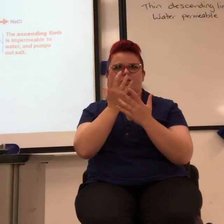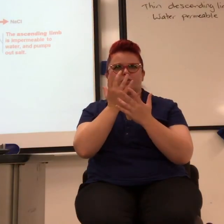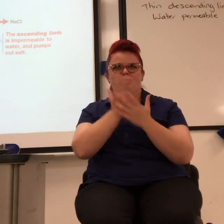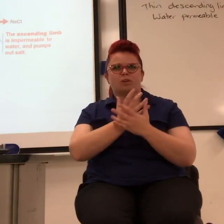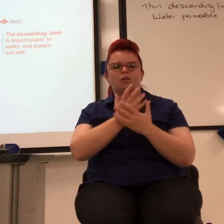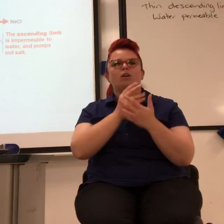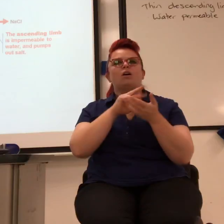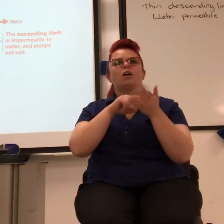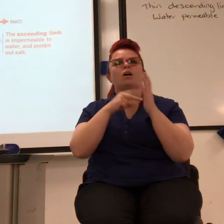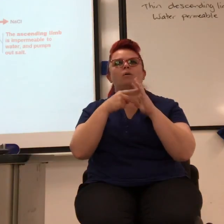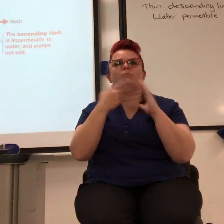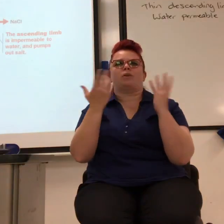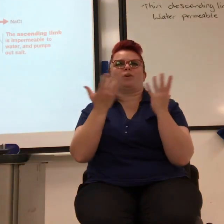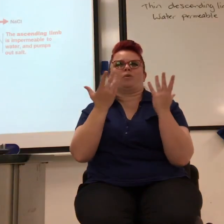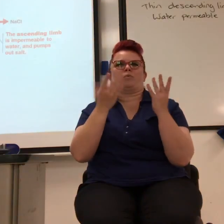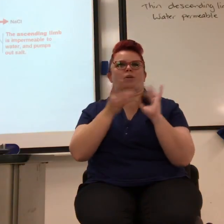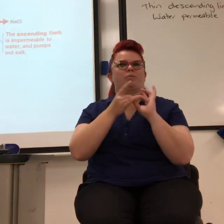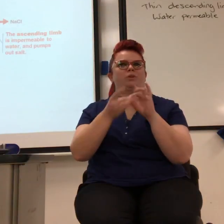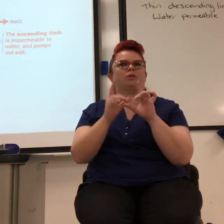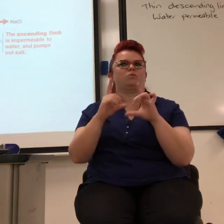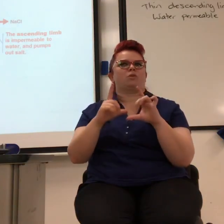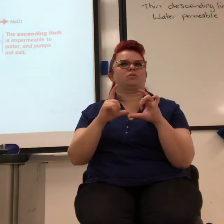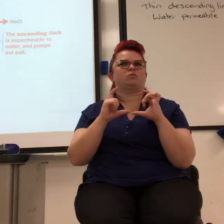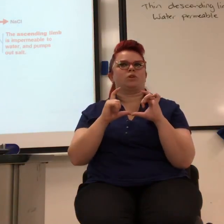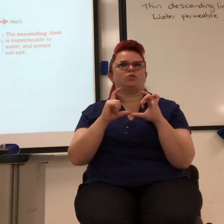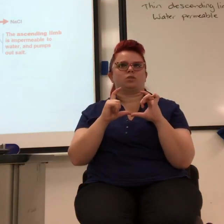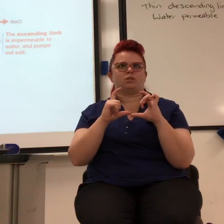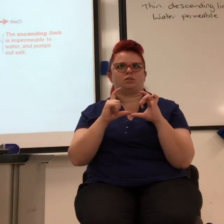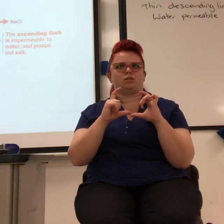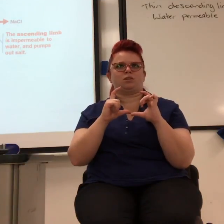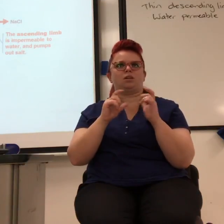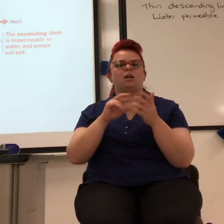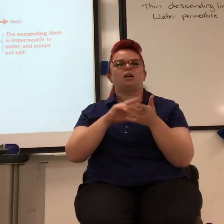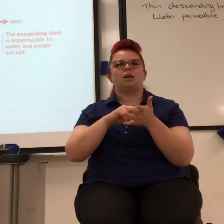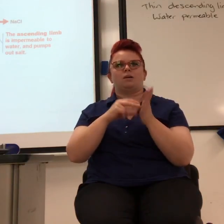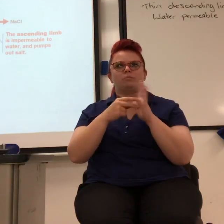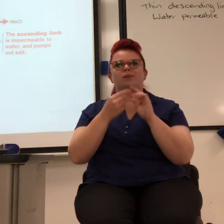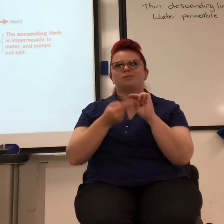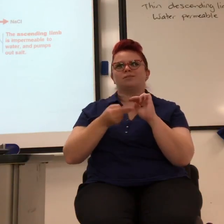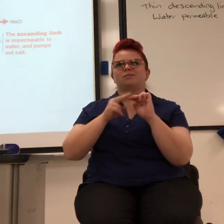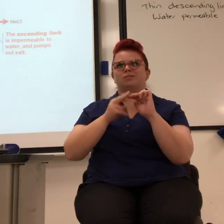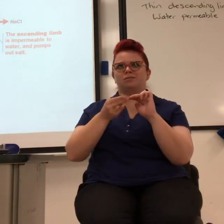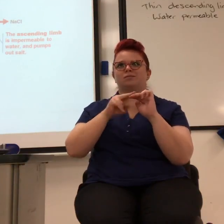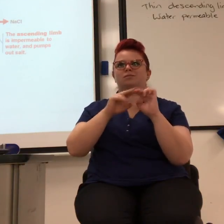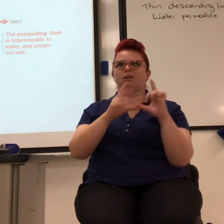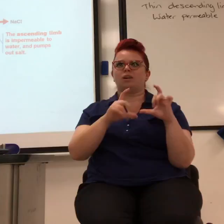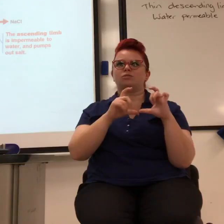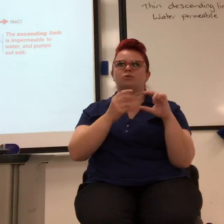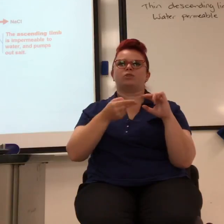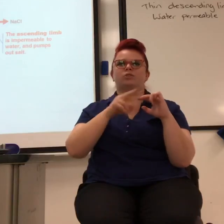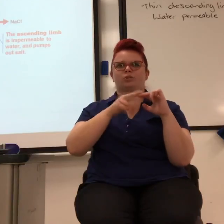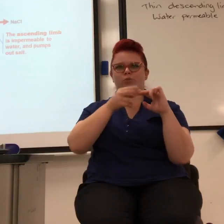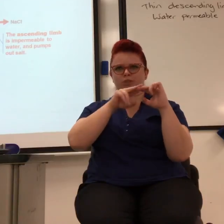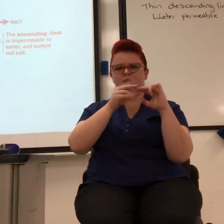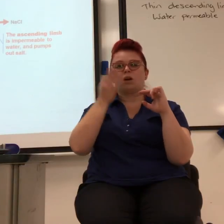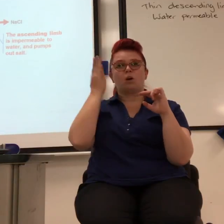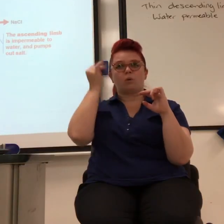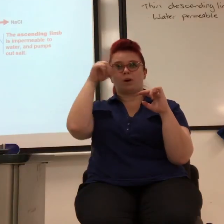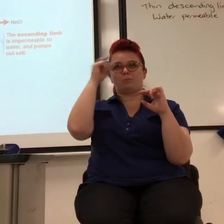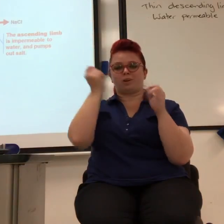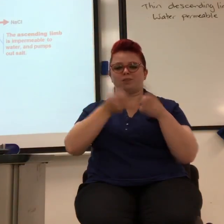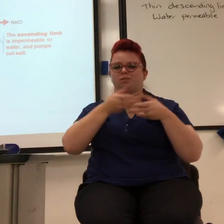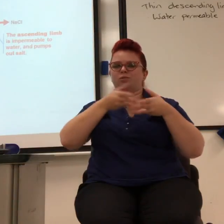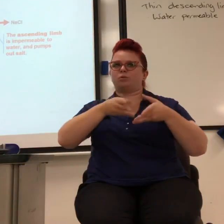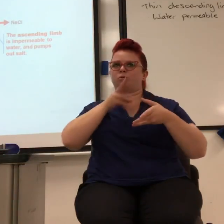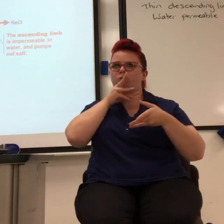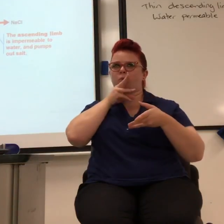implying what in terms of concentration? It's getting more concentrated. Why? It's losing water.